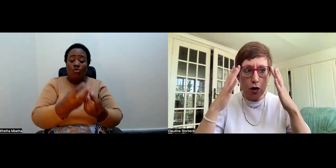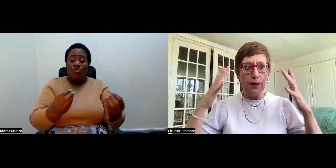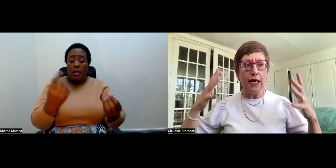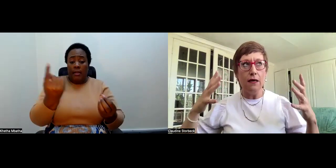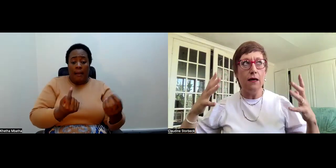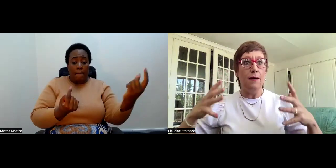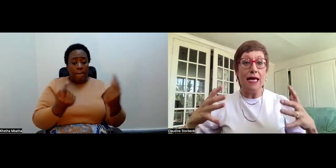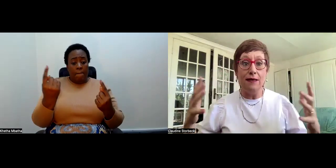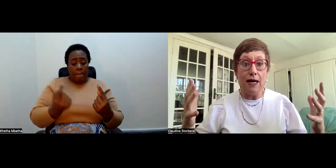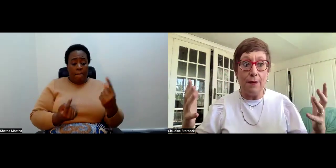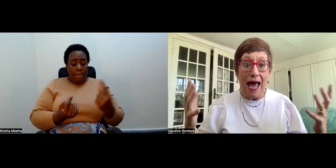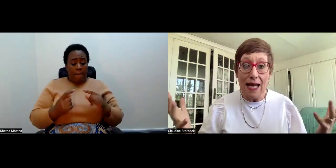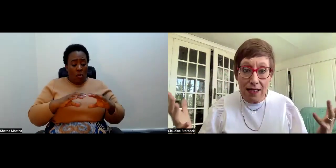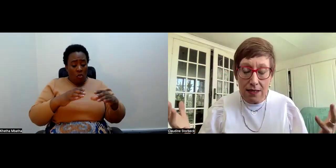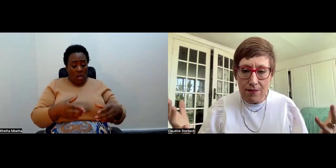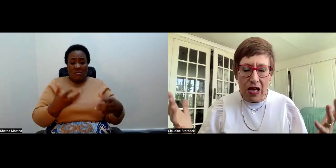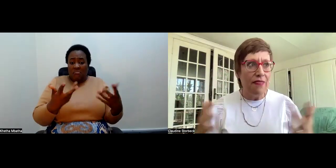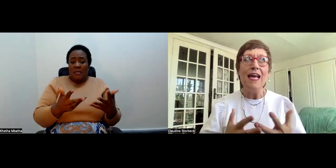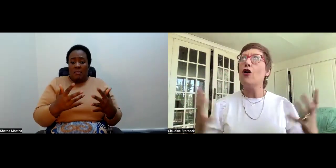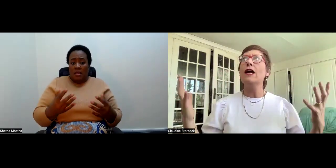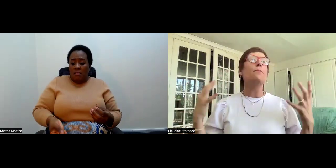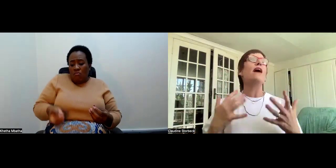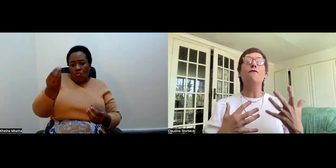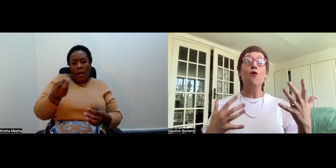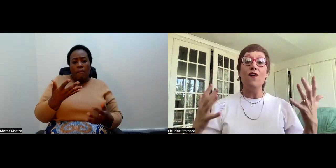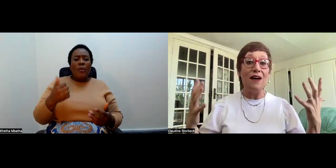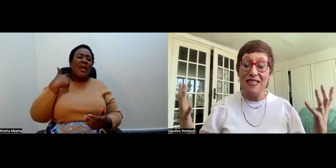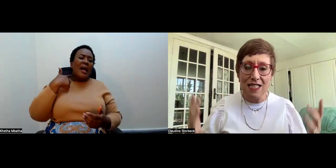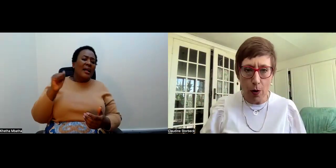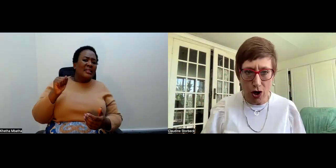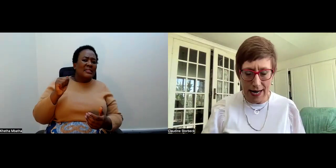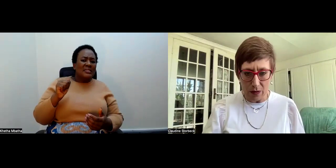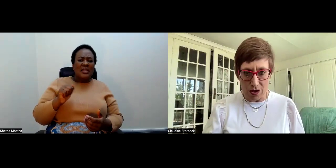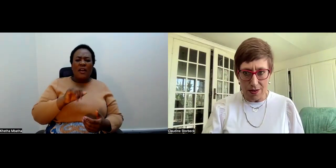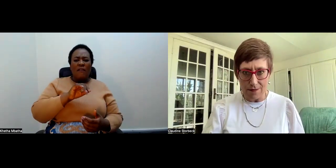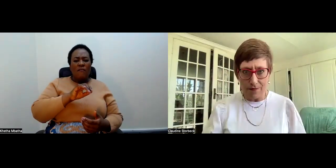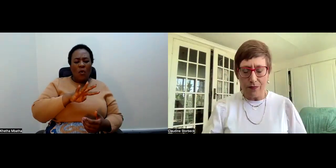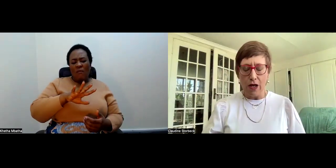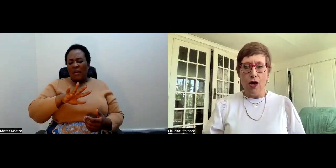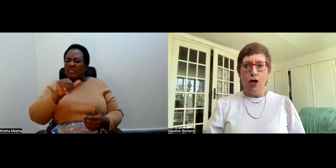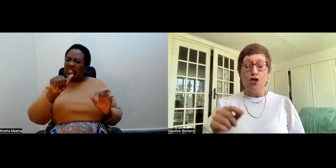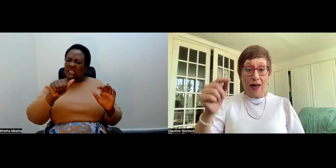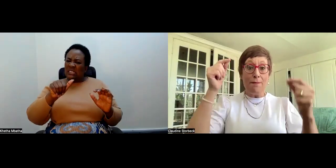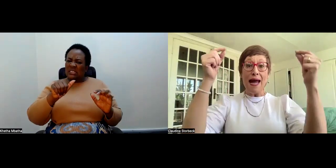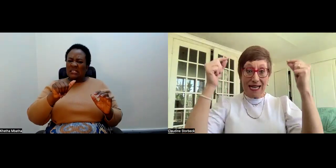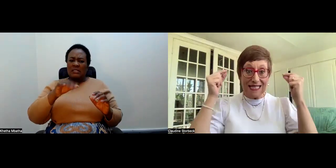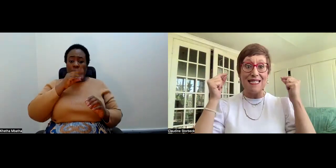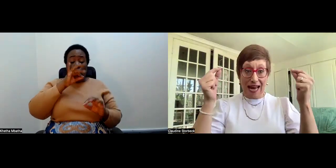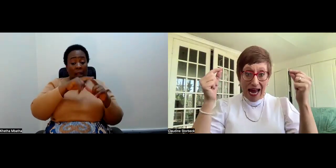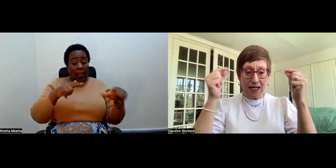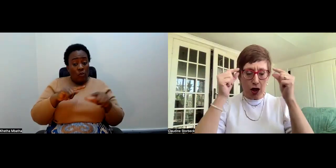up, for example, in Alex, they're growing up around 4, 5, 6 spoken languages. So they